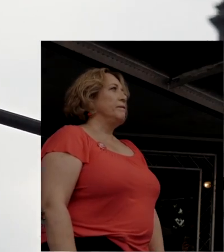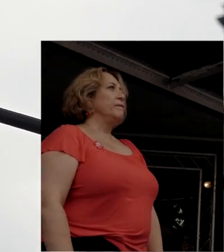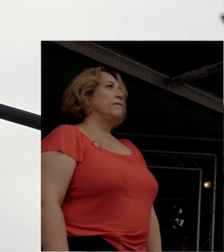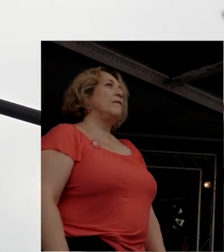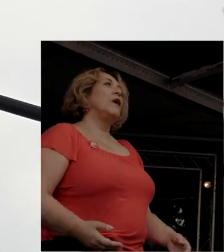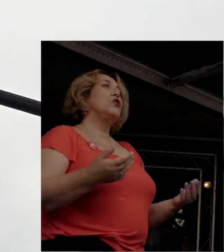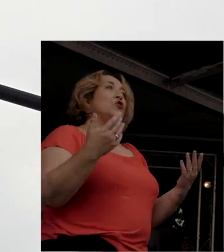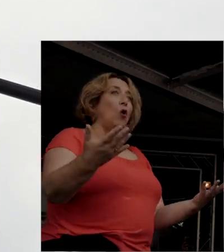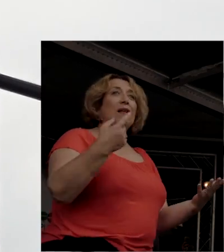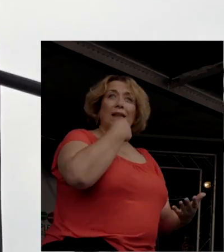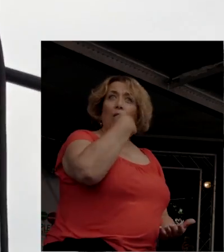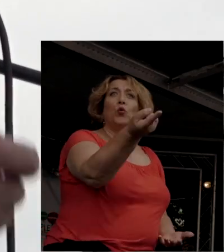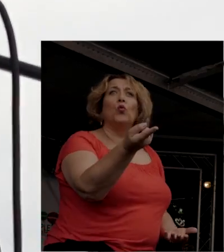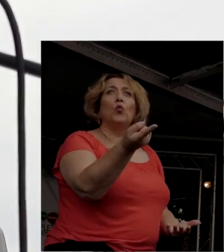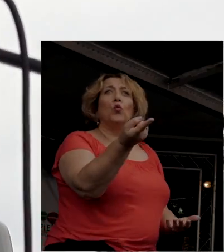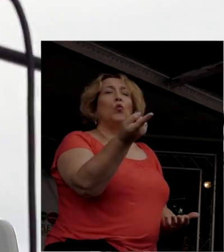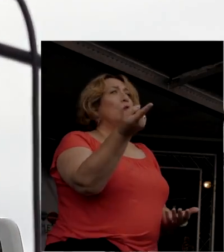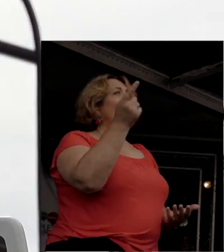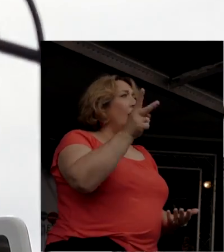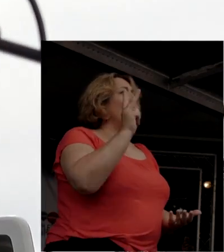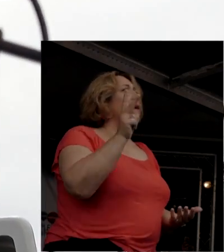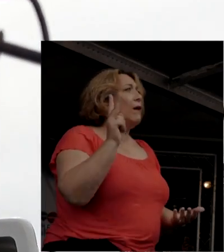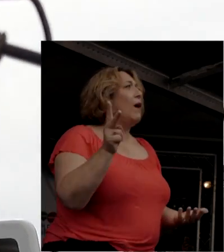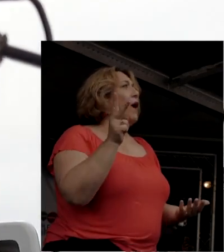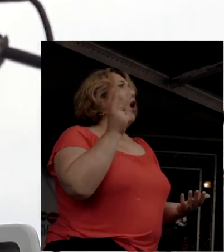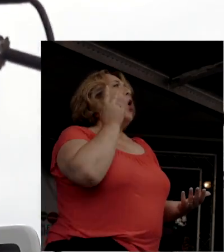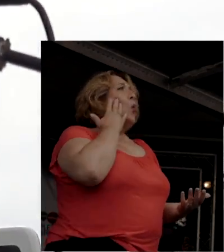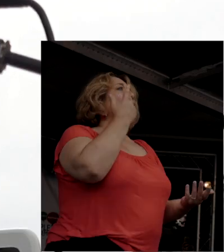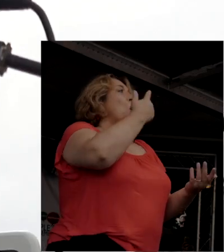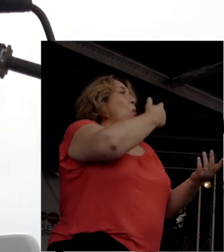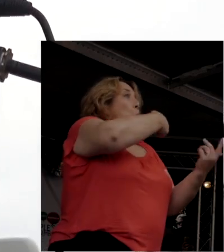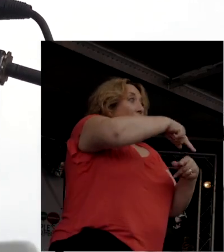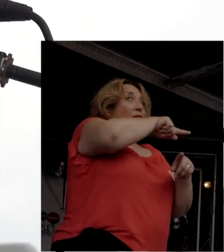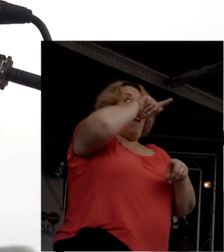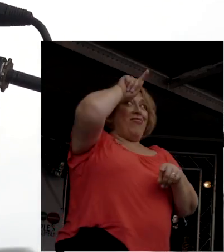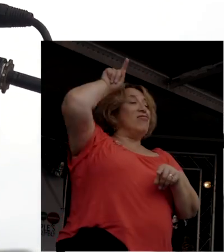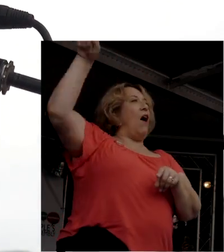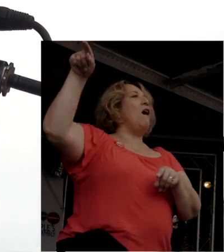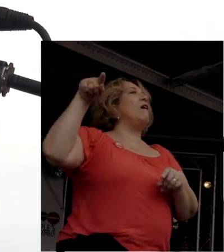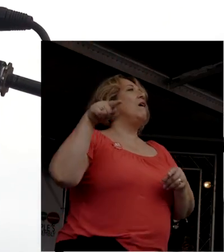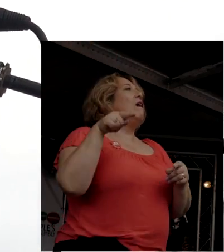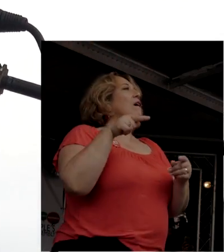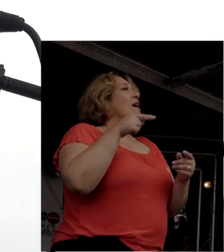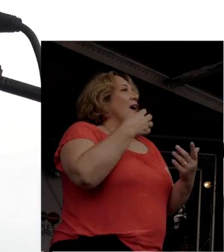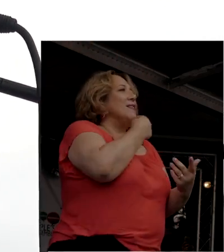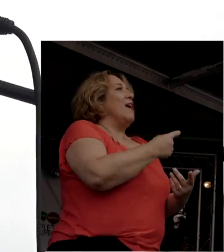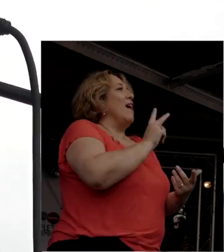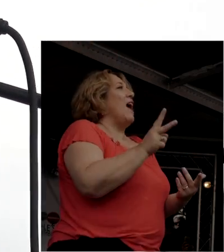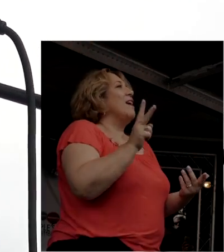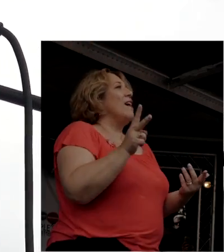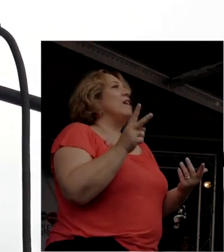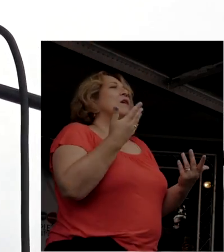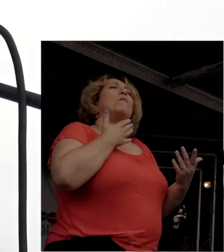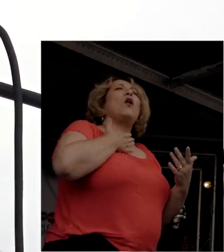So I say this time and time again when we come to power. But I want to say this, I want to thank